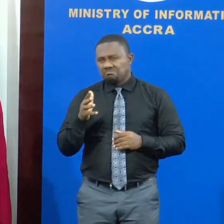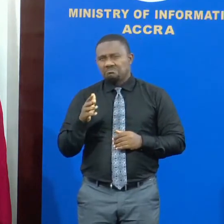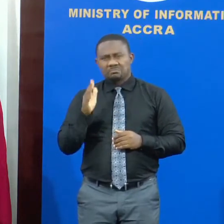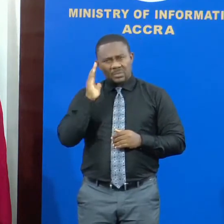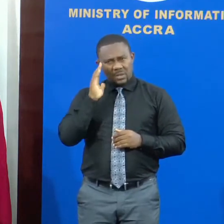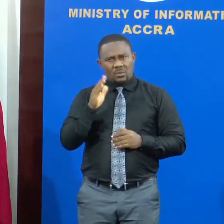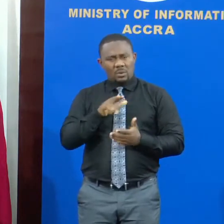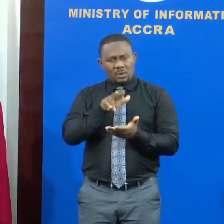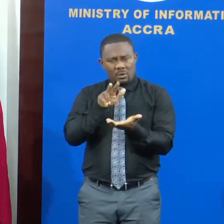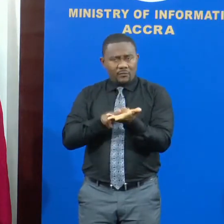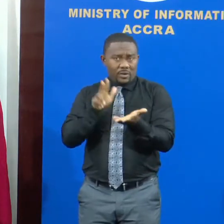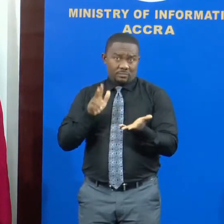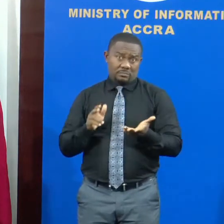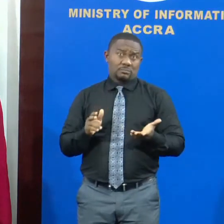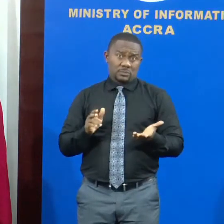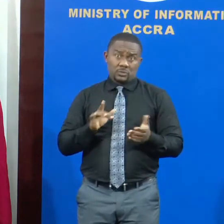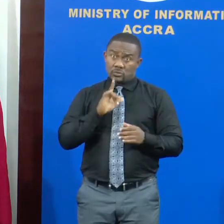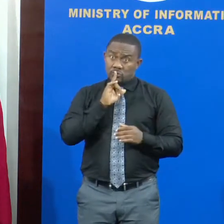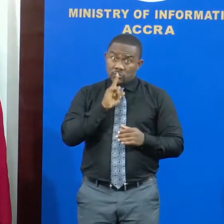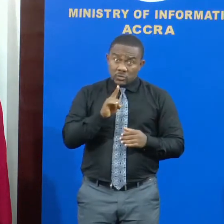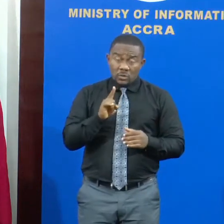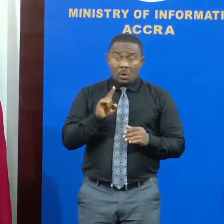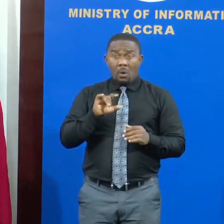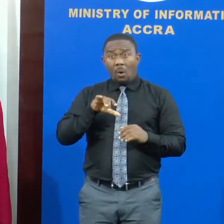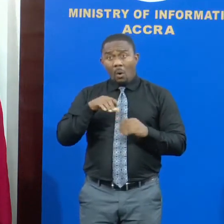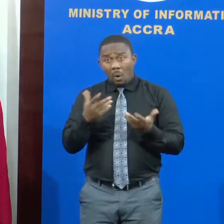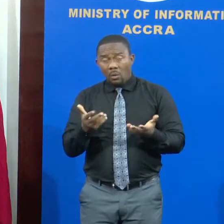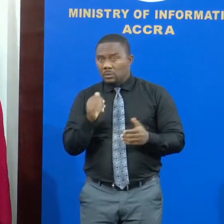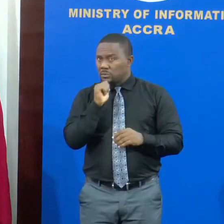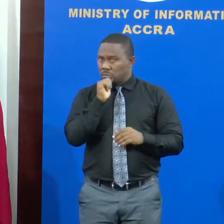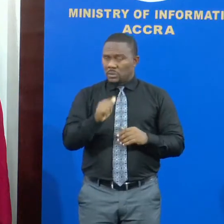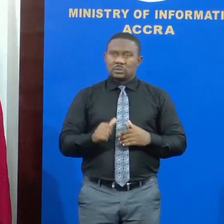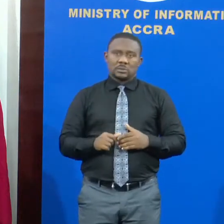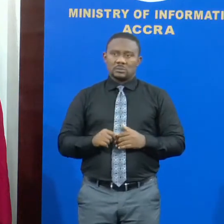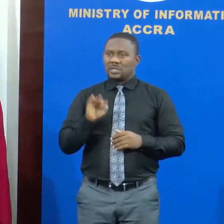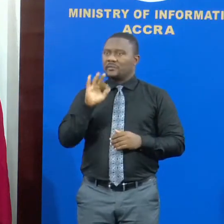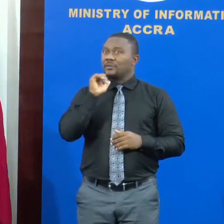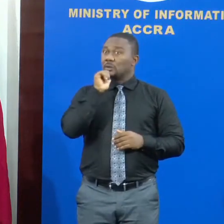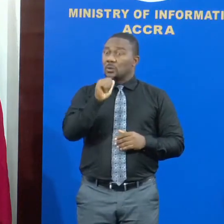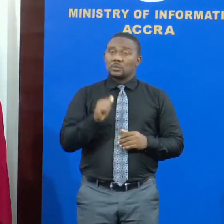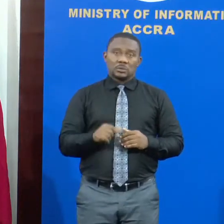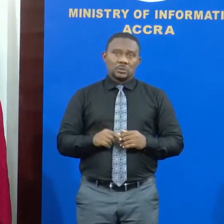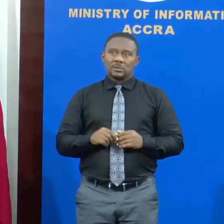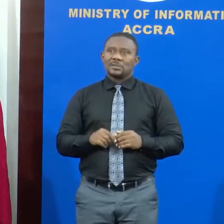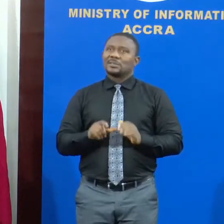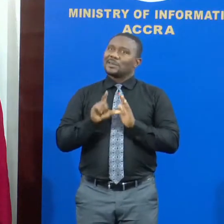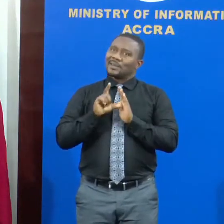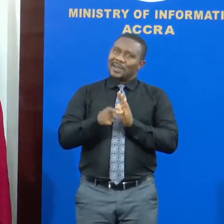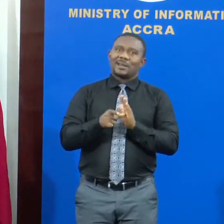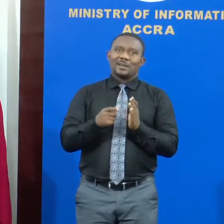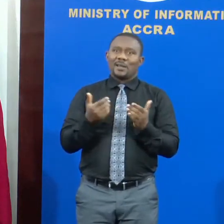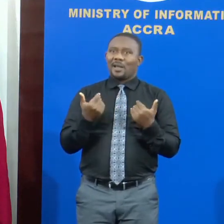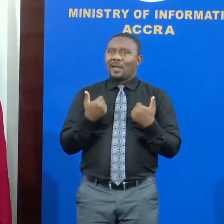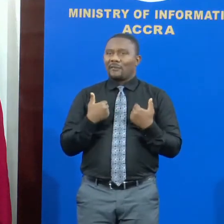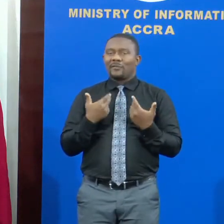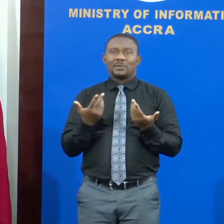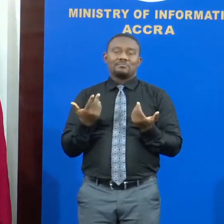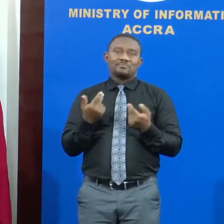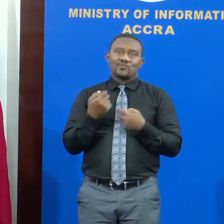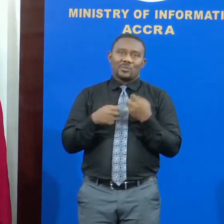receive a confirmation as to whether you are successful or not. If you are not successful, then that is where you have to either try